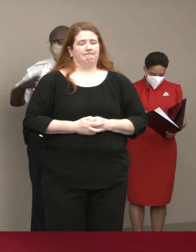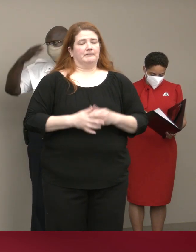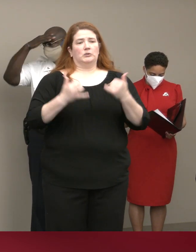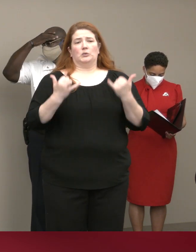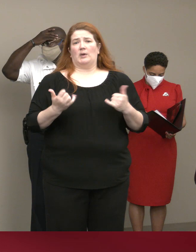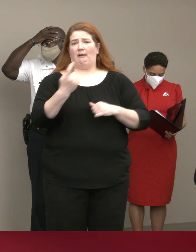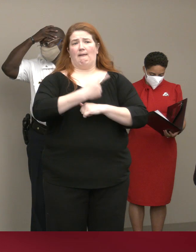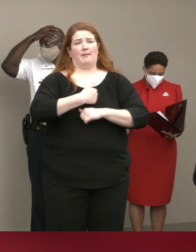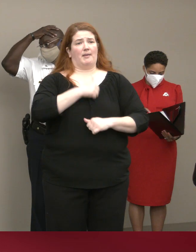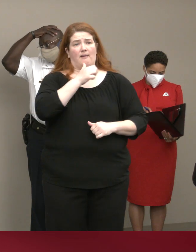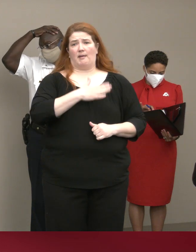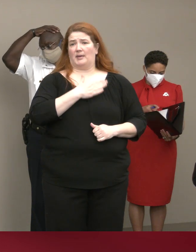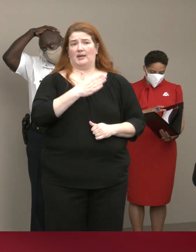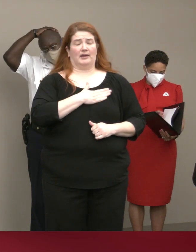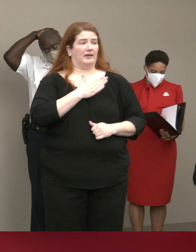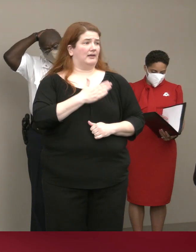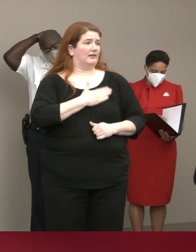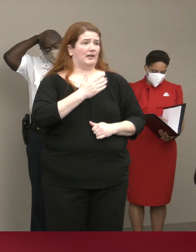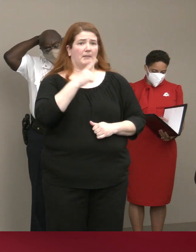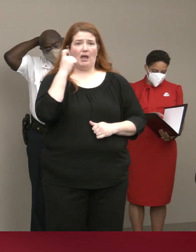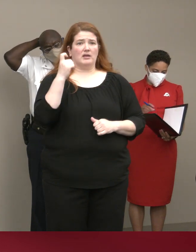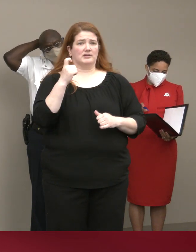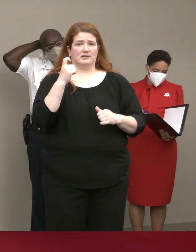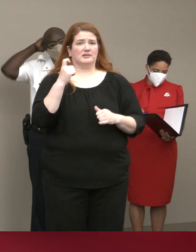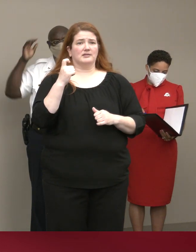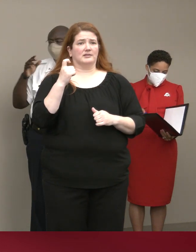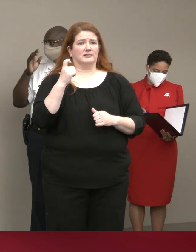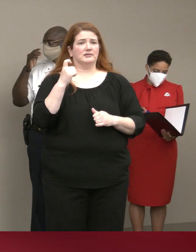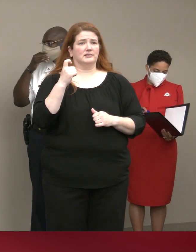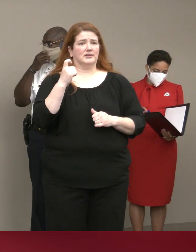today. Justice will be done.